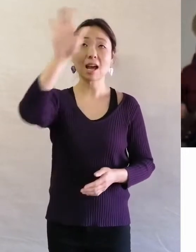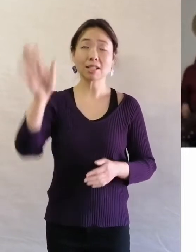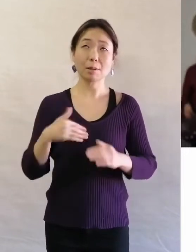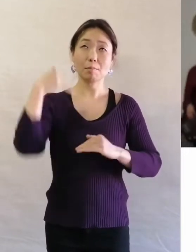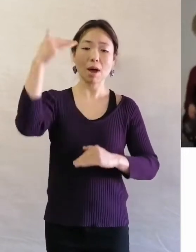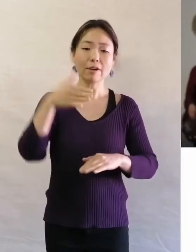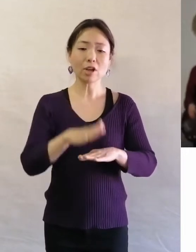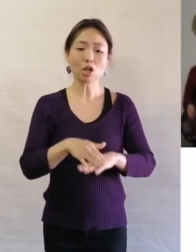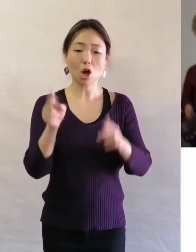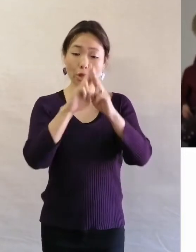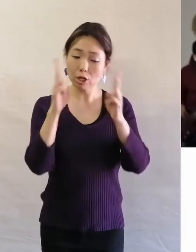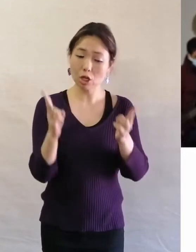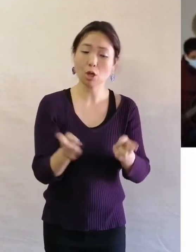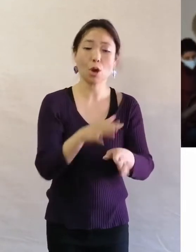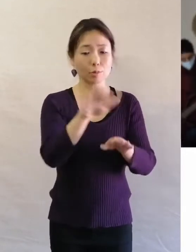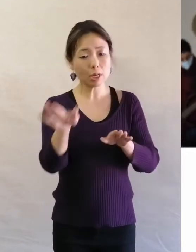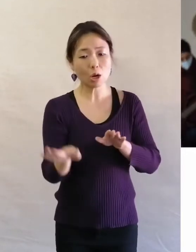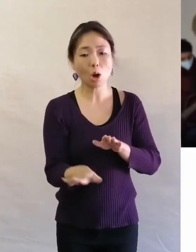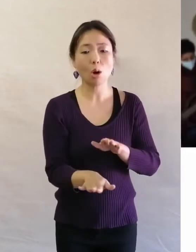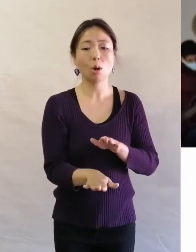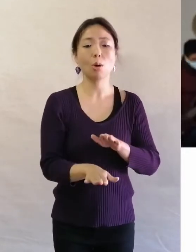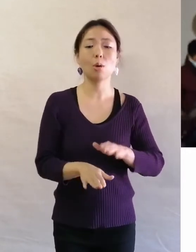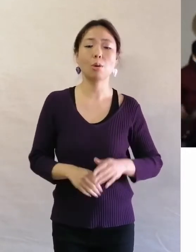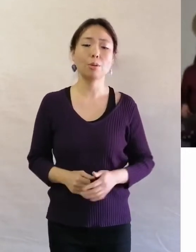The skies above and on the earth